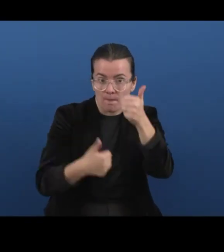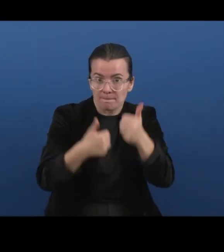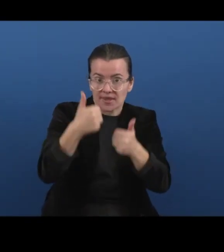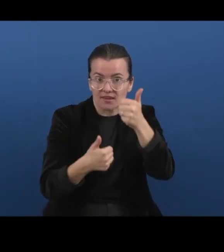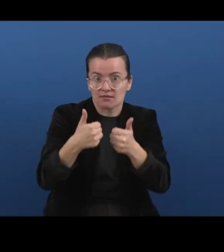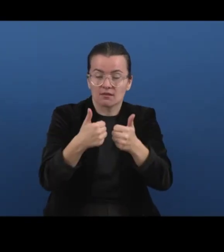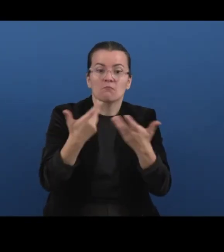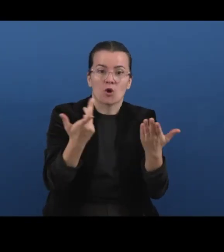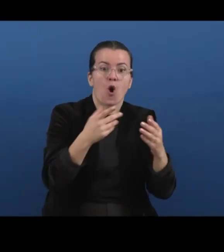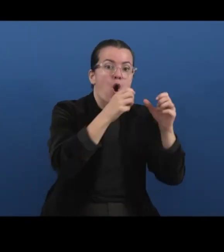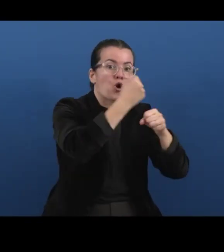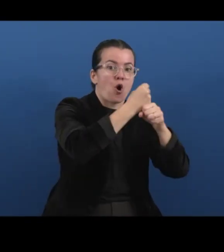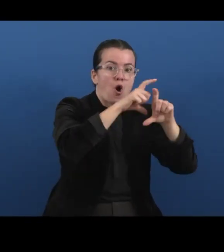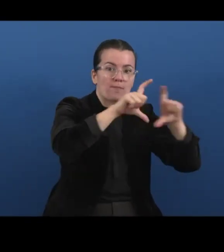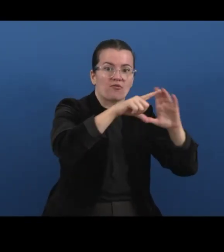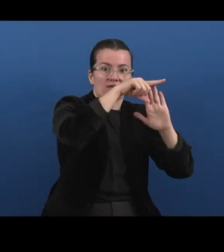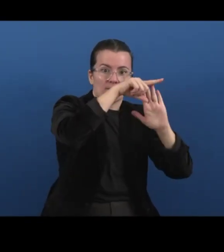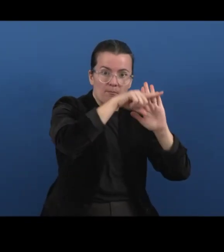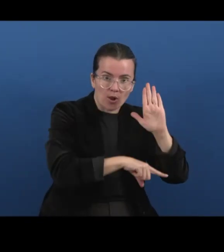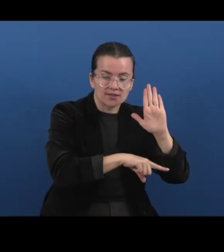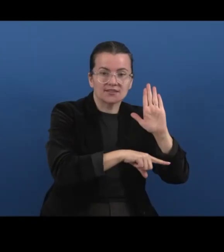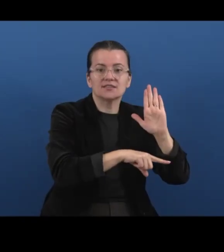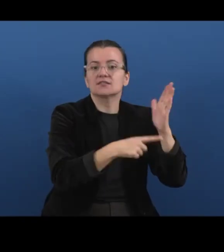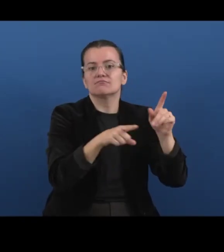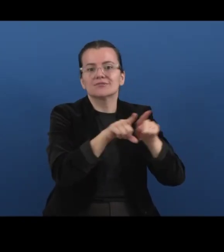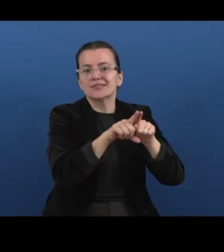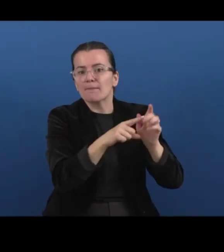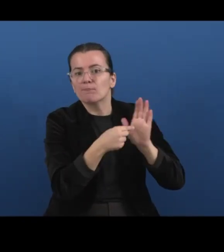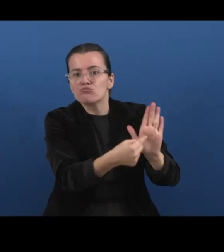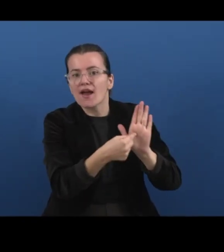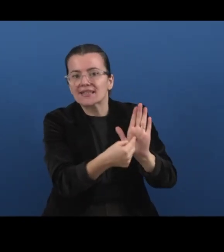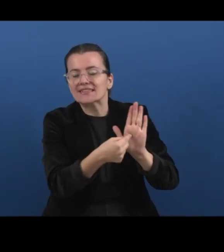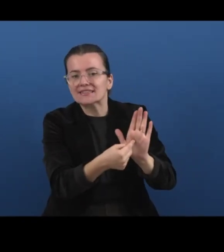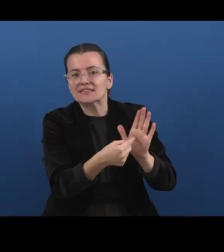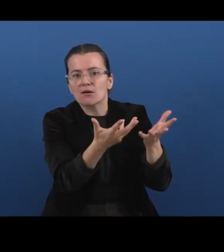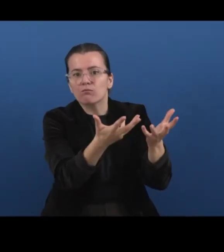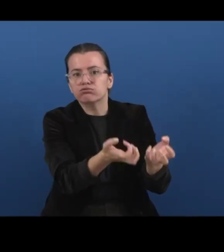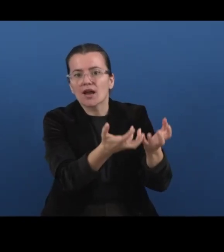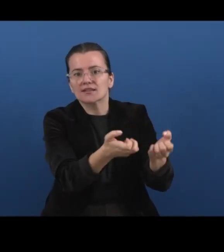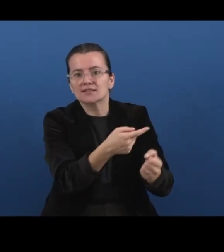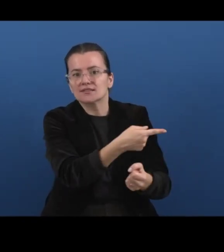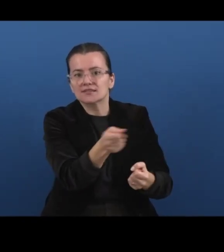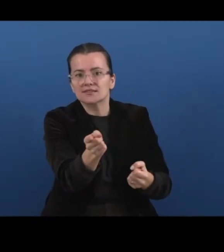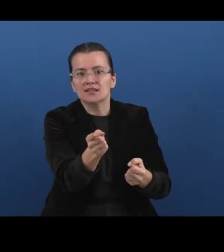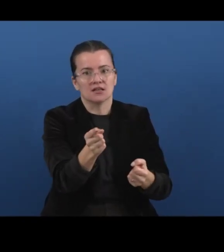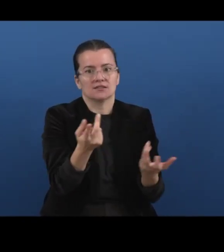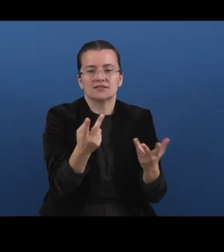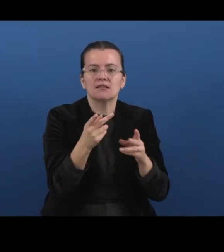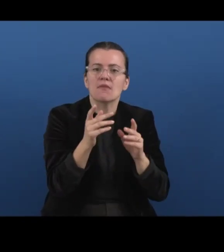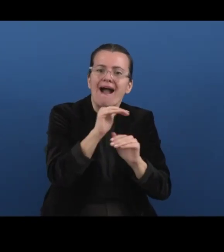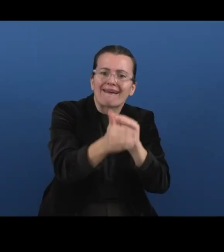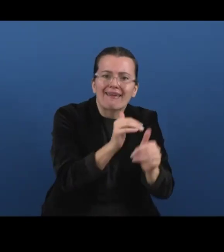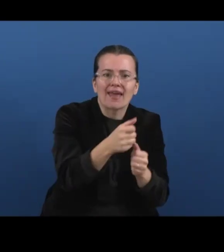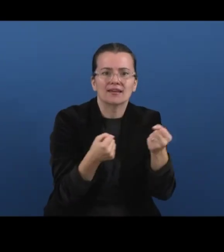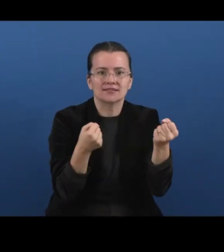with Disabilities and Employees with Dependents with Disabilities. So before deep diving into the publication